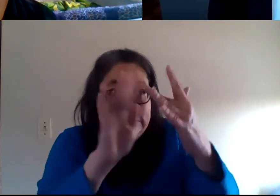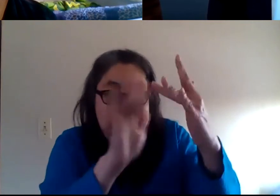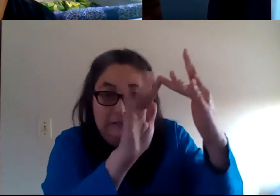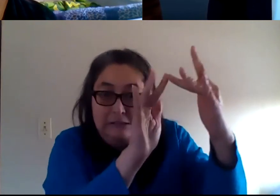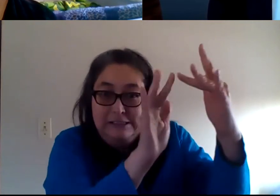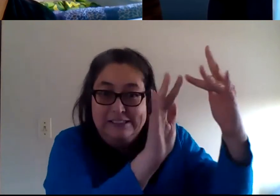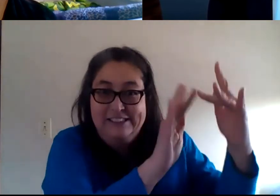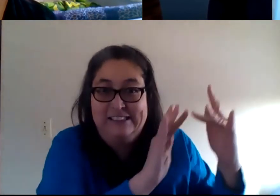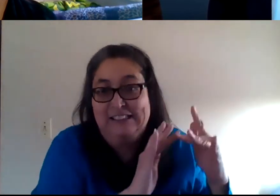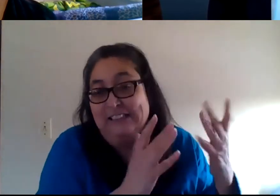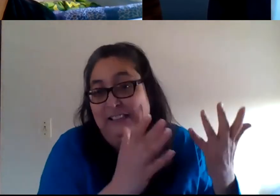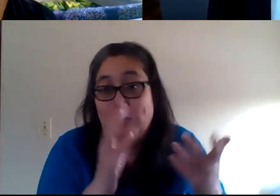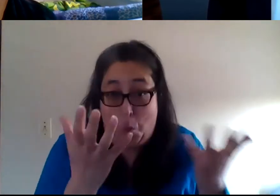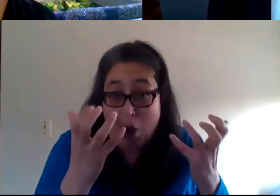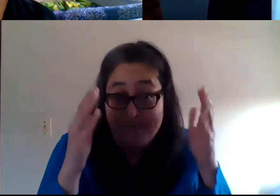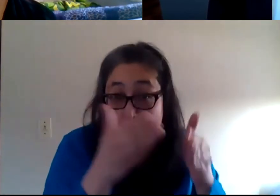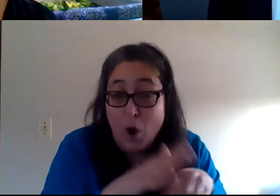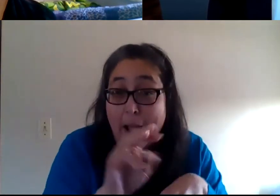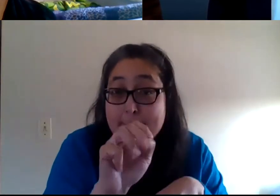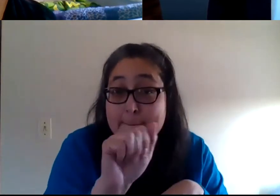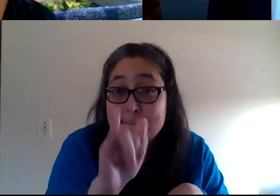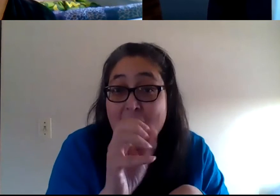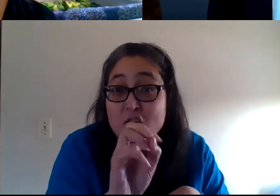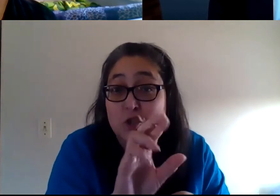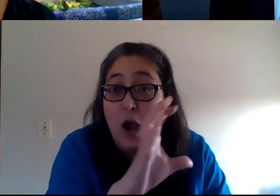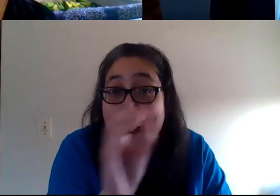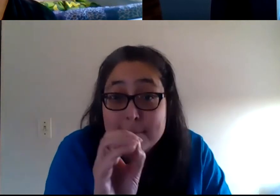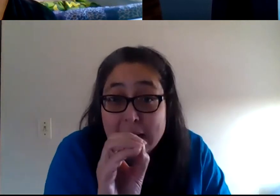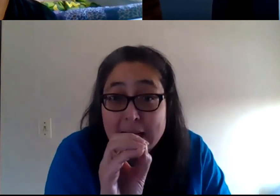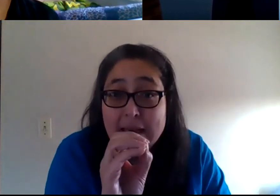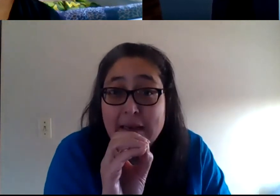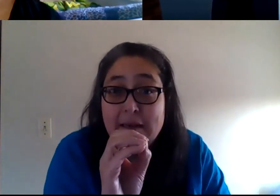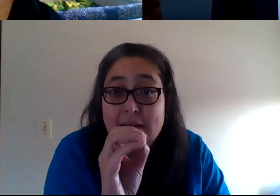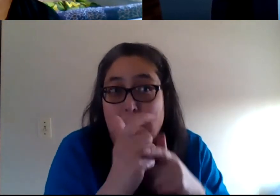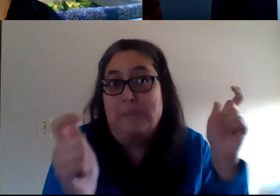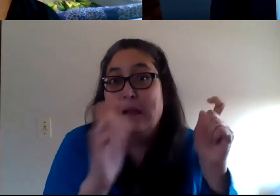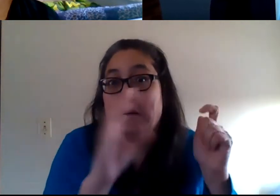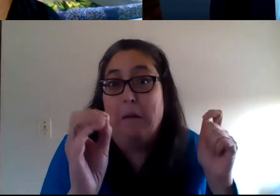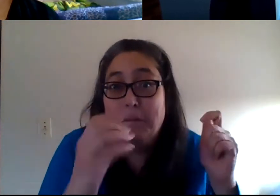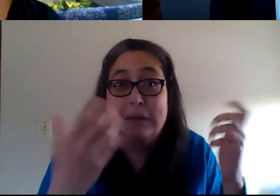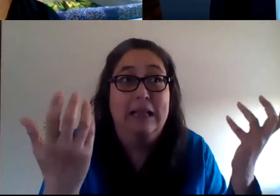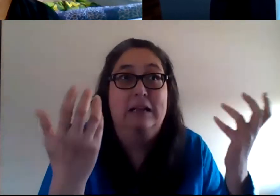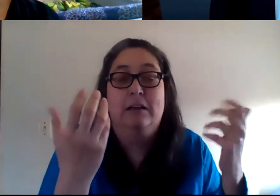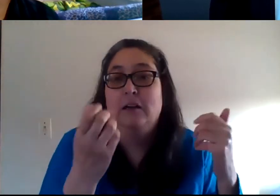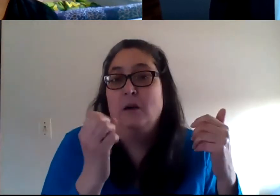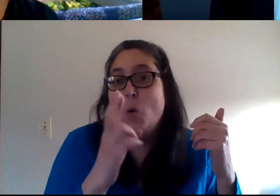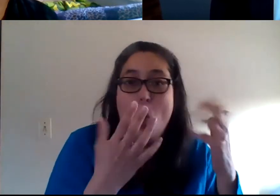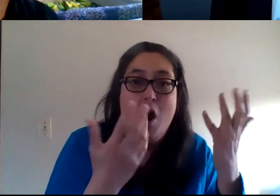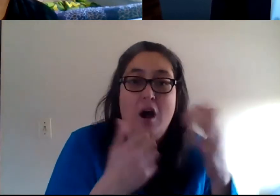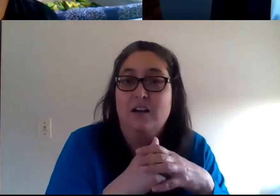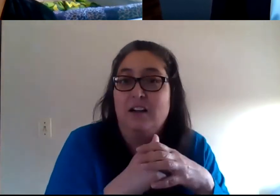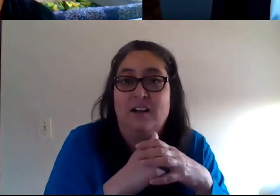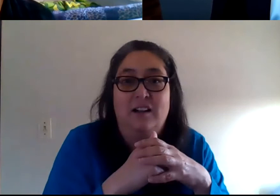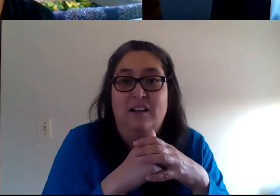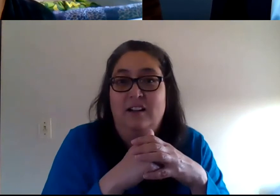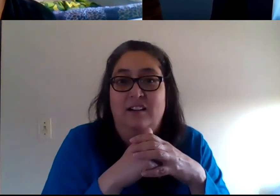know, send something out, contact HR of those different companies, and, you know, and contact the majority of the companies out there,